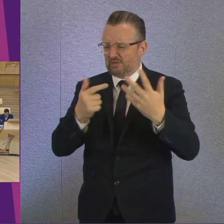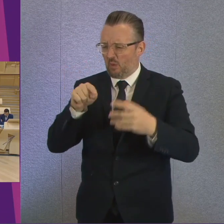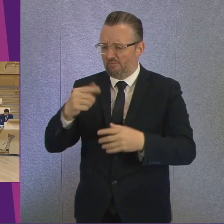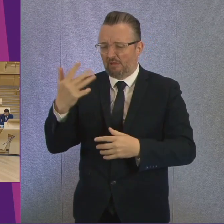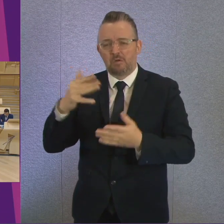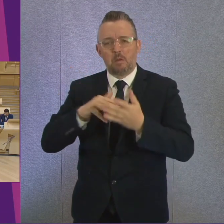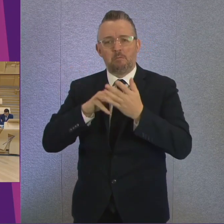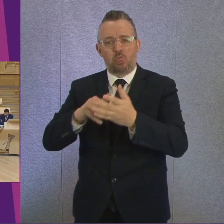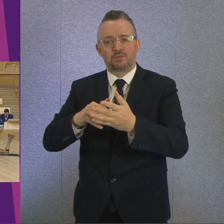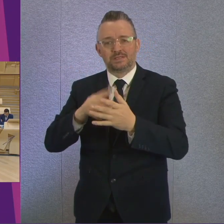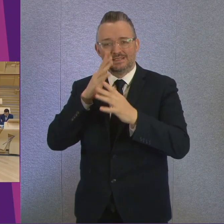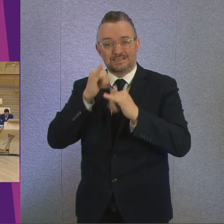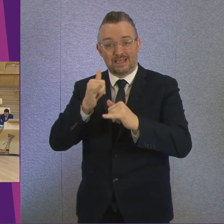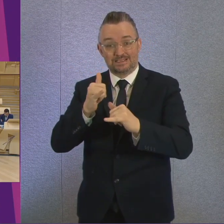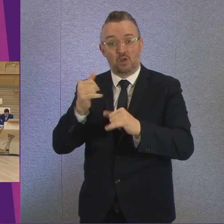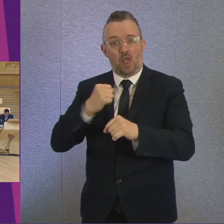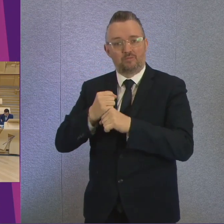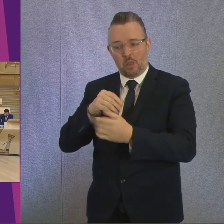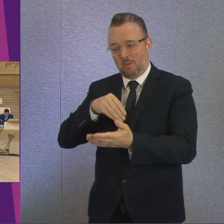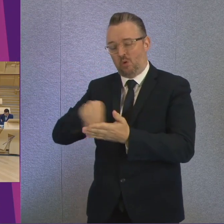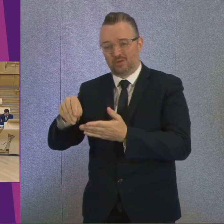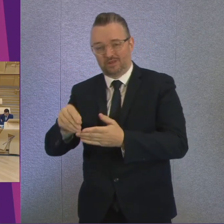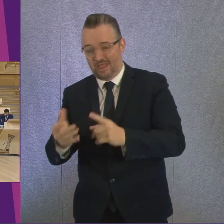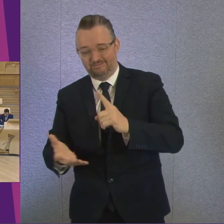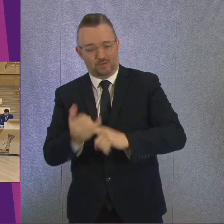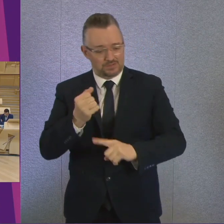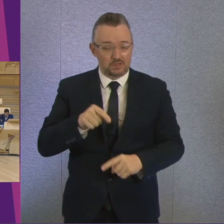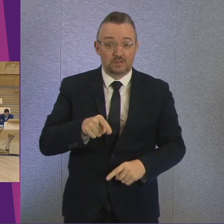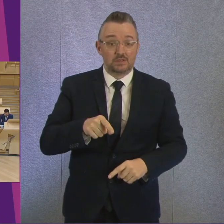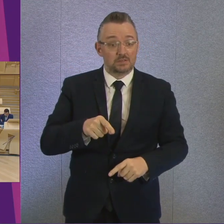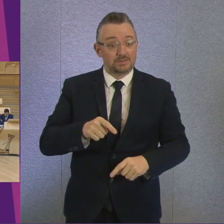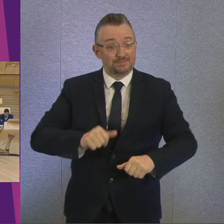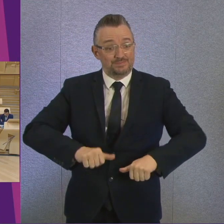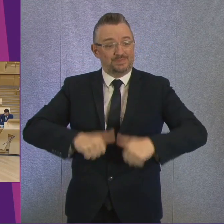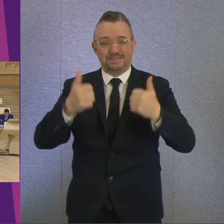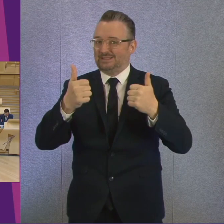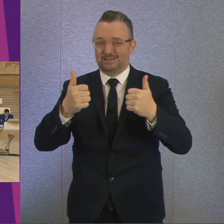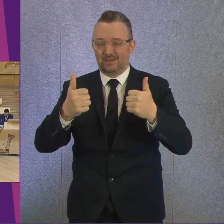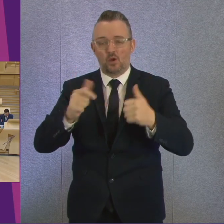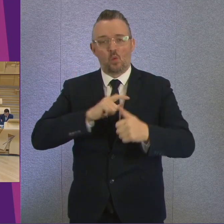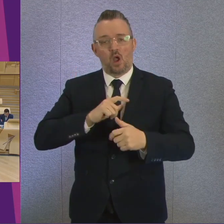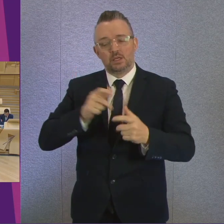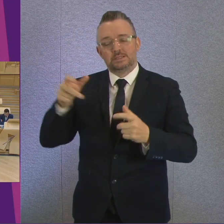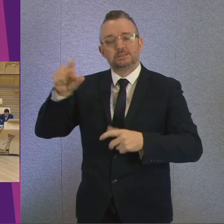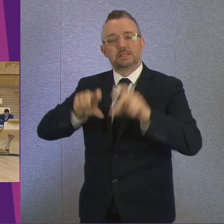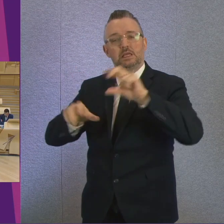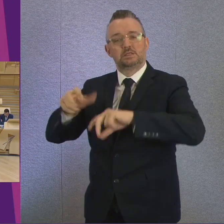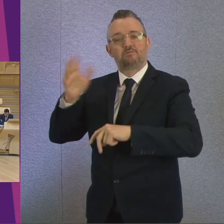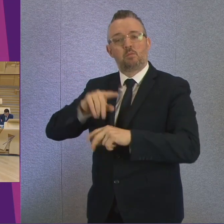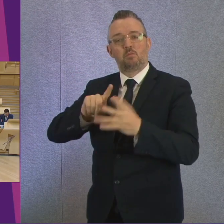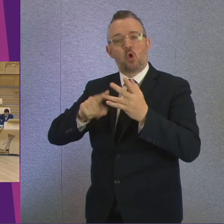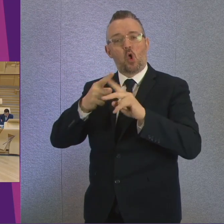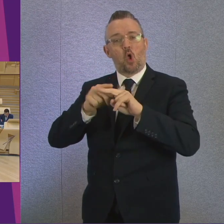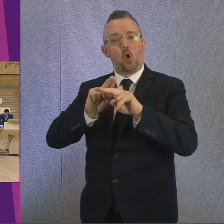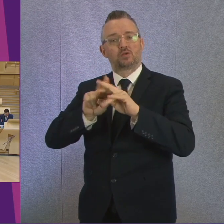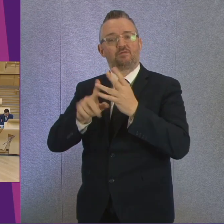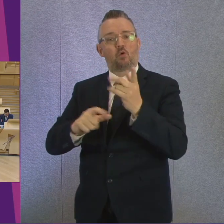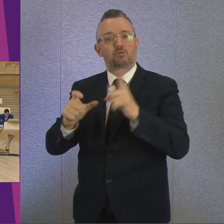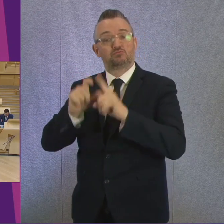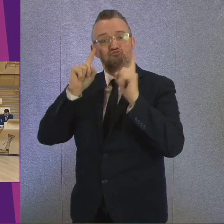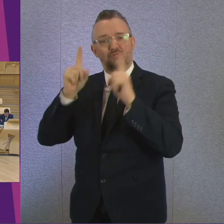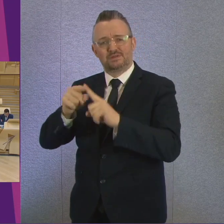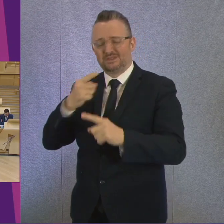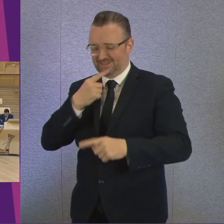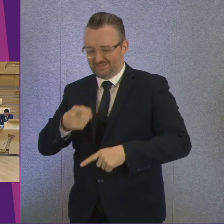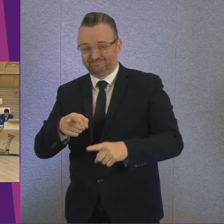so antibody tests bought by the UK Government were found to be unreliable by scientists at Oxford University, and I am aware that work is ongoing to